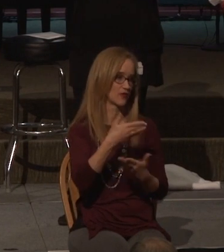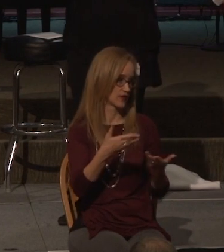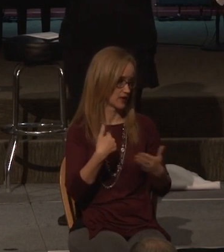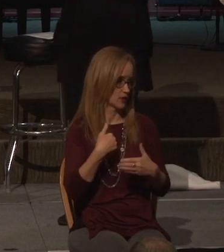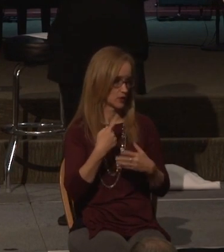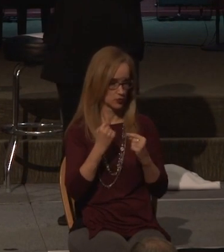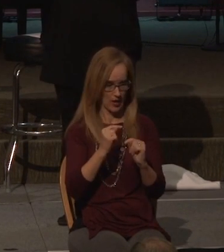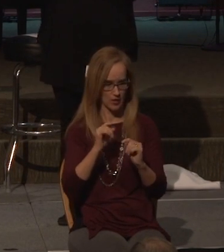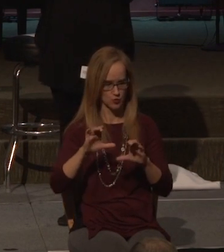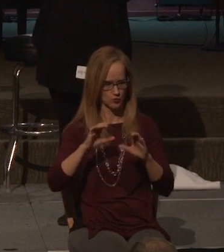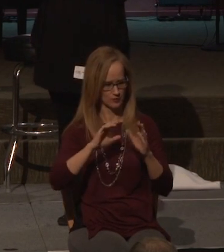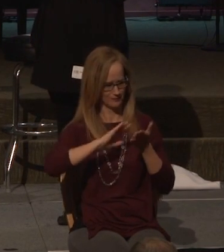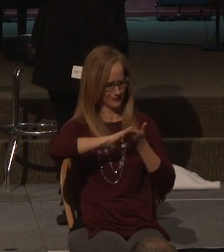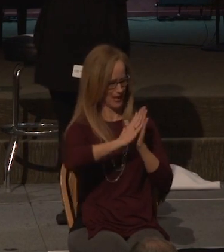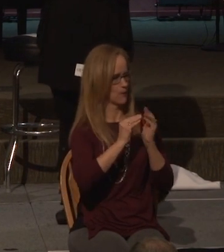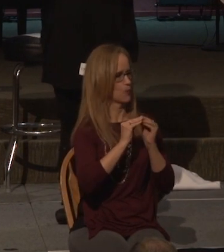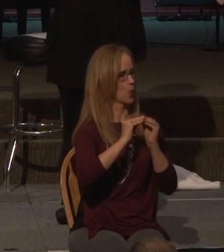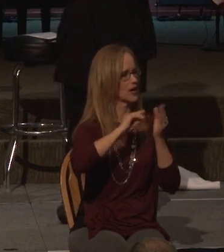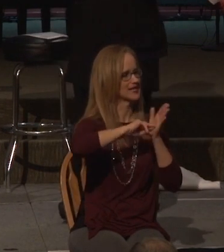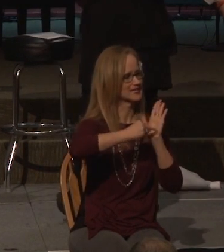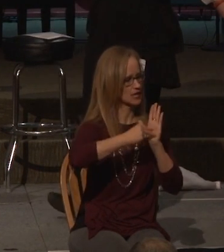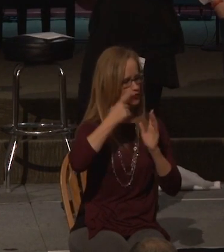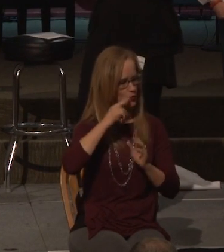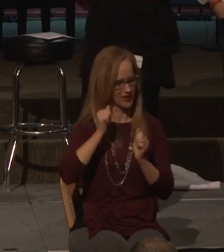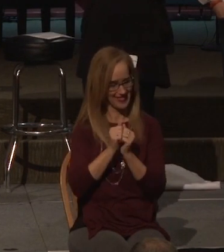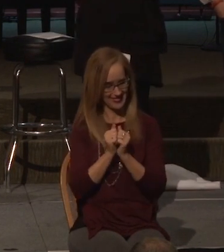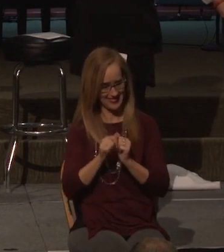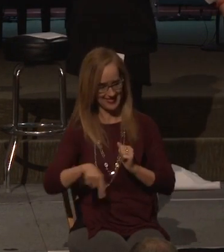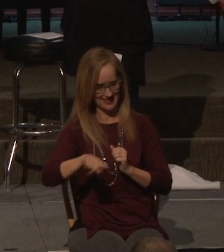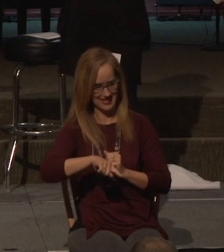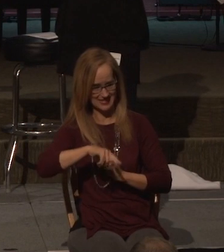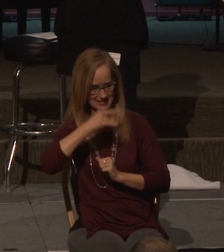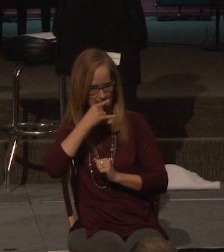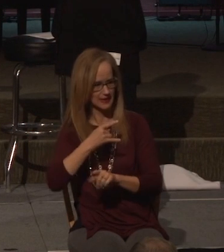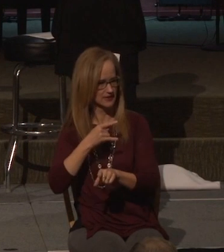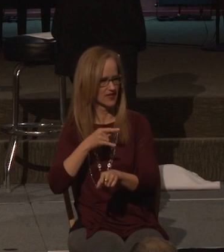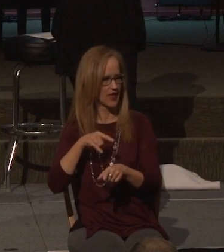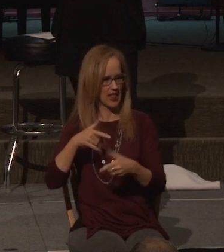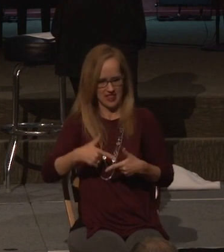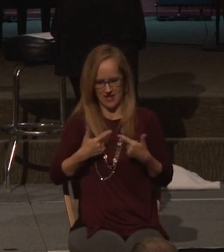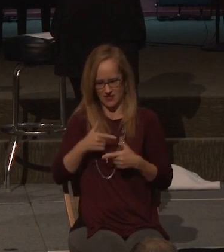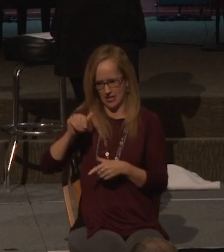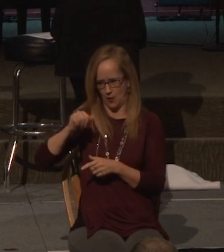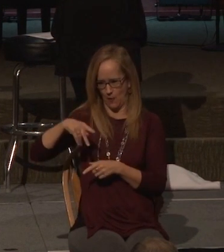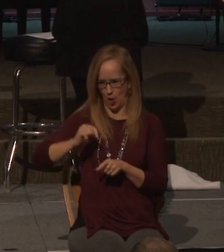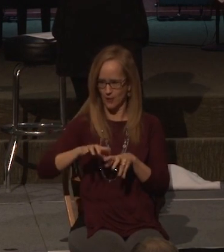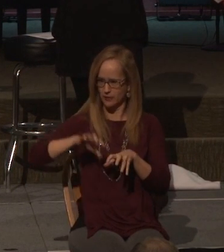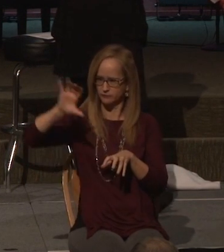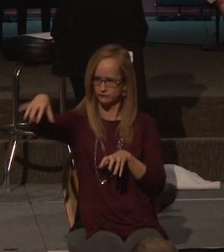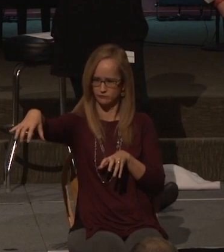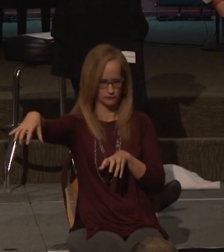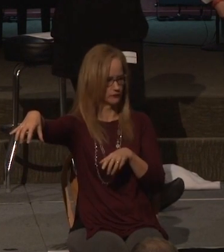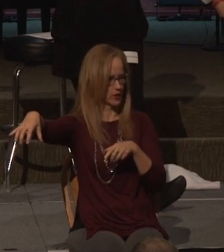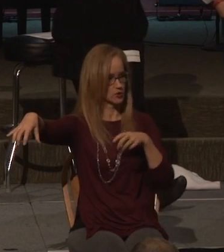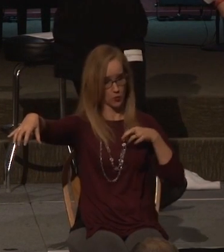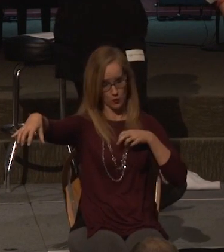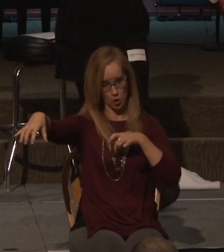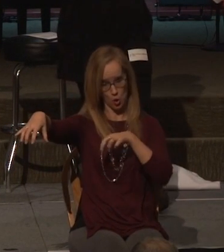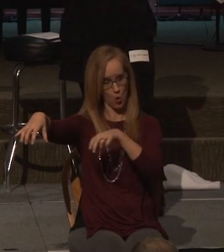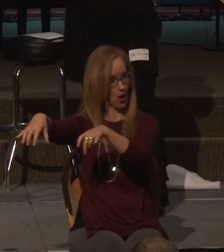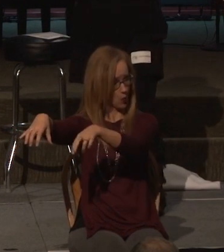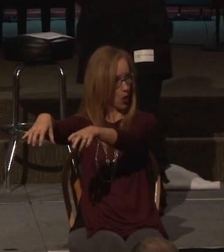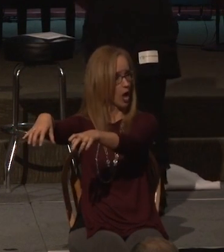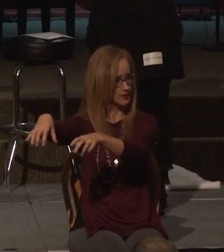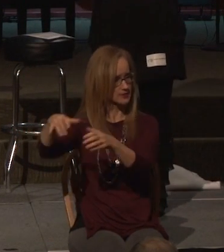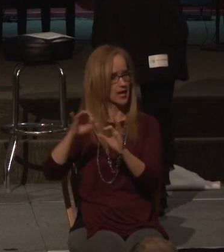did to try to be intentional with these particular kiddos, they lived in the apartment complex a couple blocks away. So when we would go on walks at night